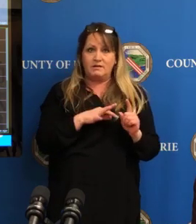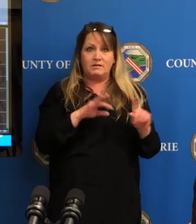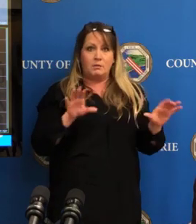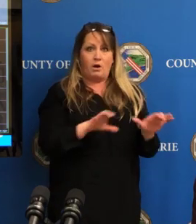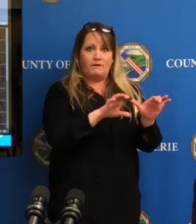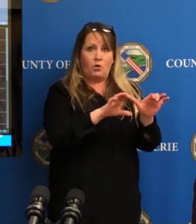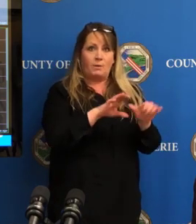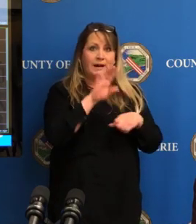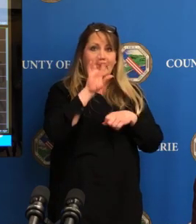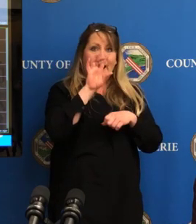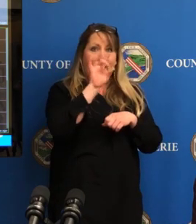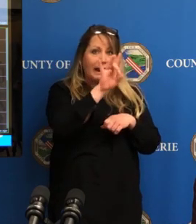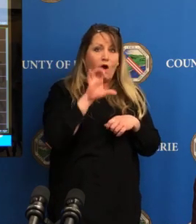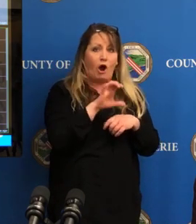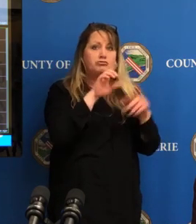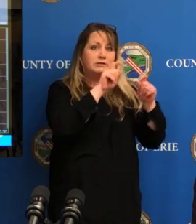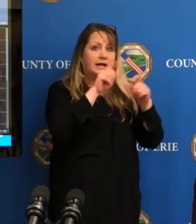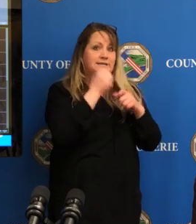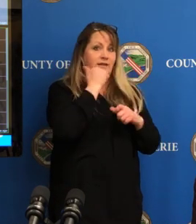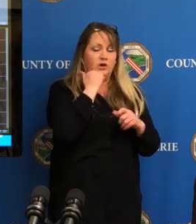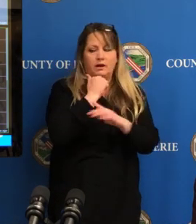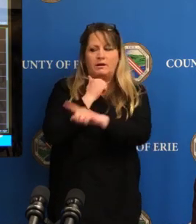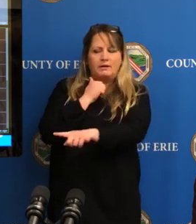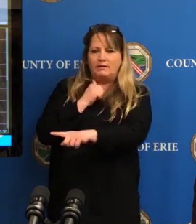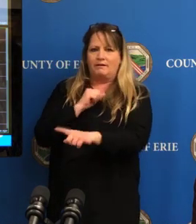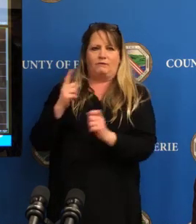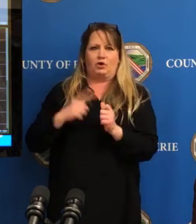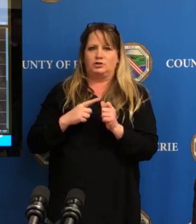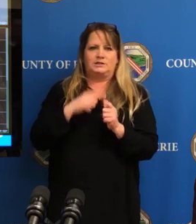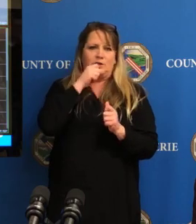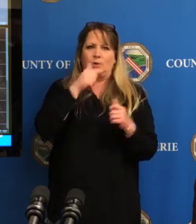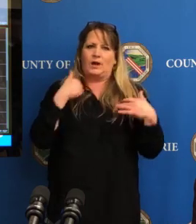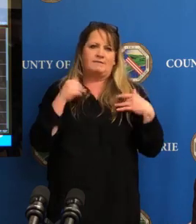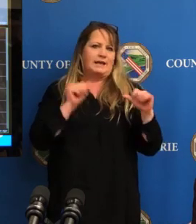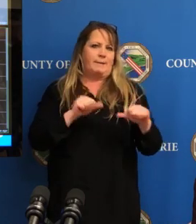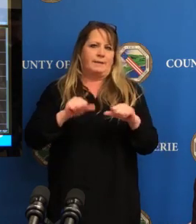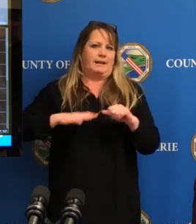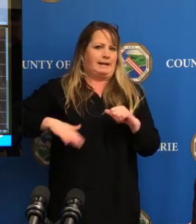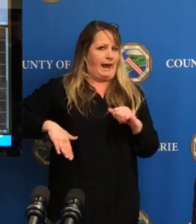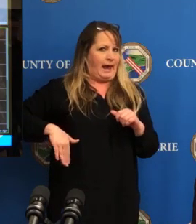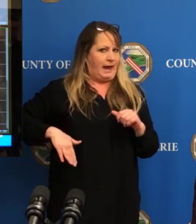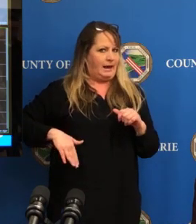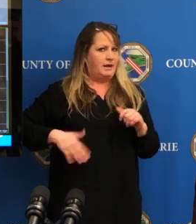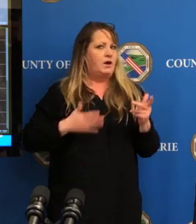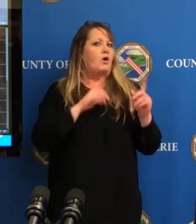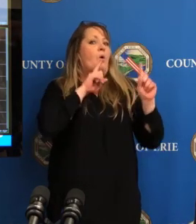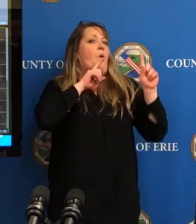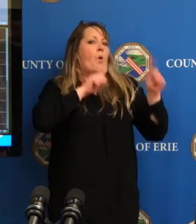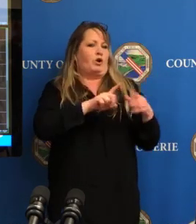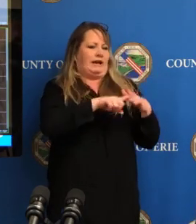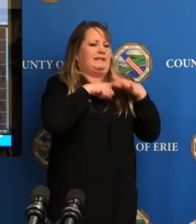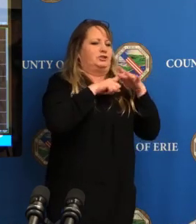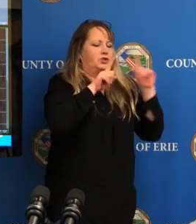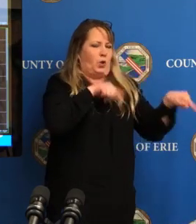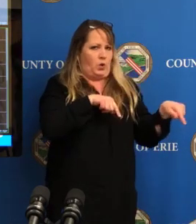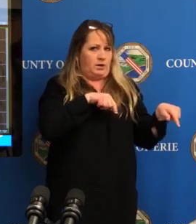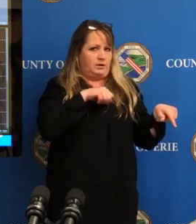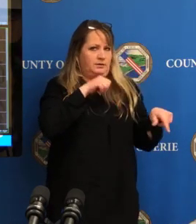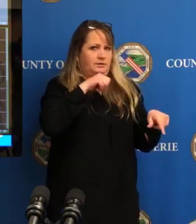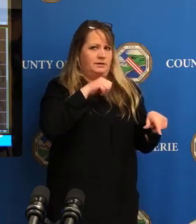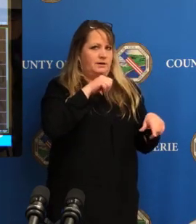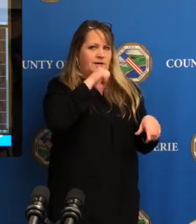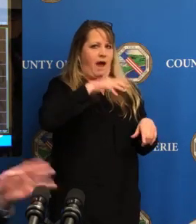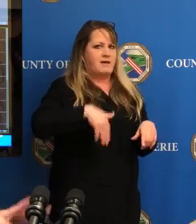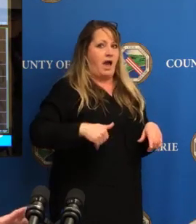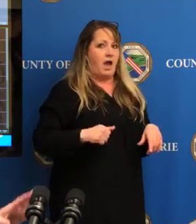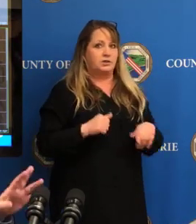tests per day? Well, first off, they don't have the capability yet. They put in the order, the initial order. They don't have it yet, so I don't